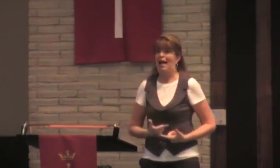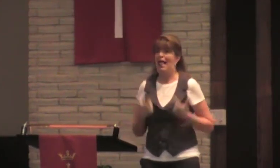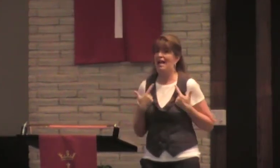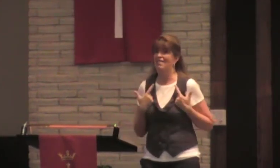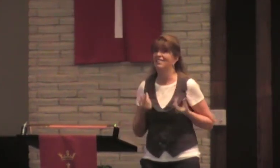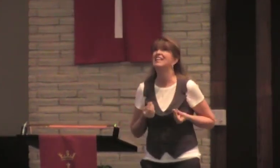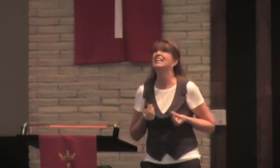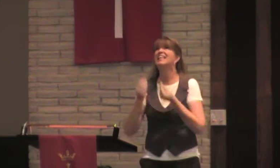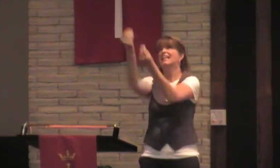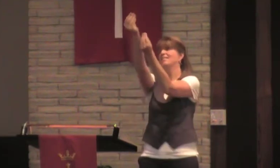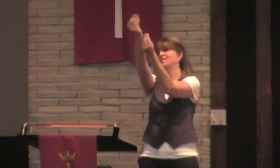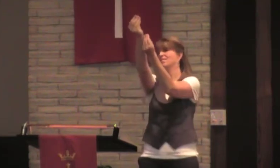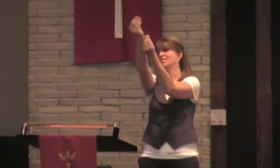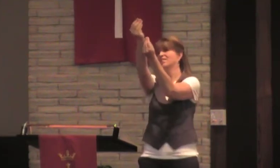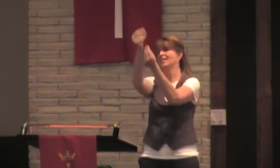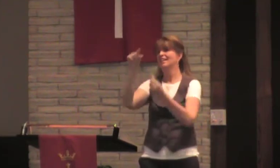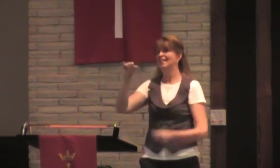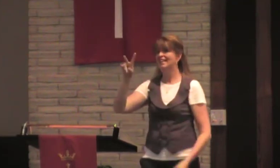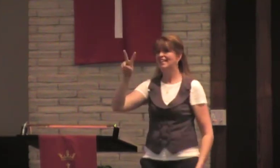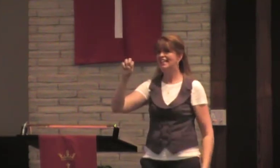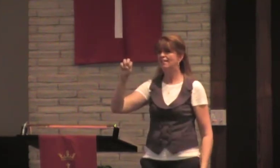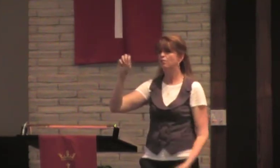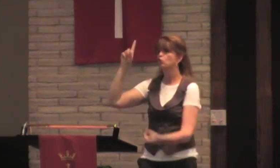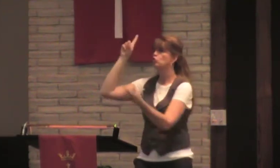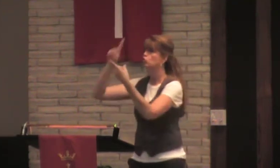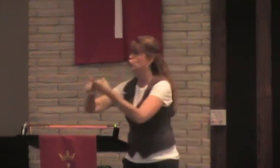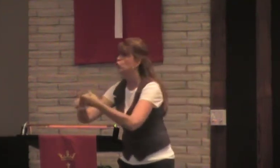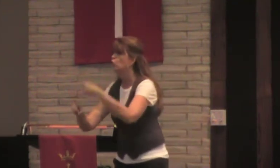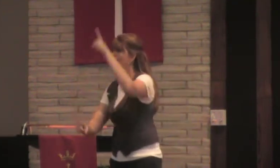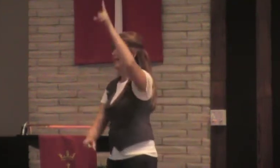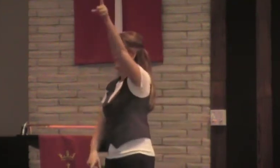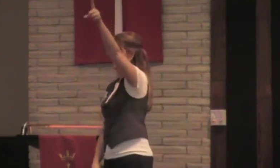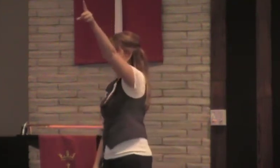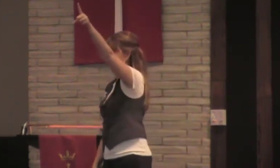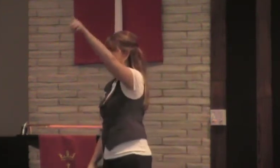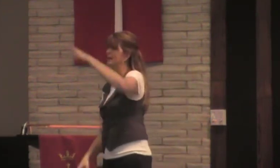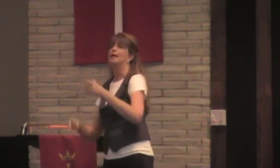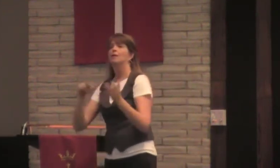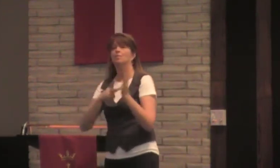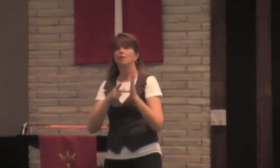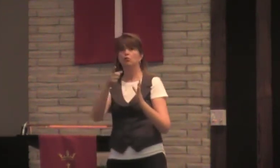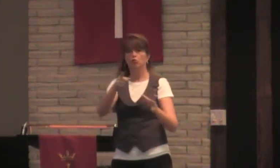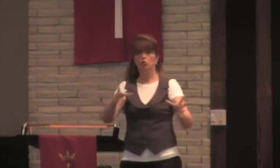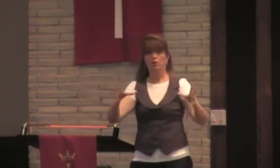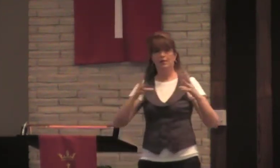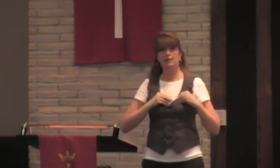sign. It means giving your life to Him.